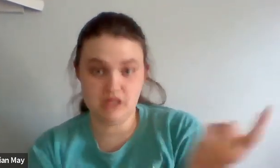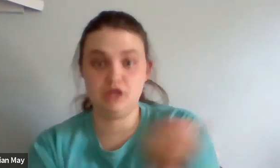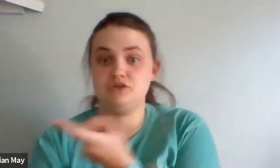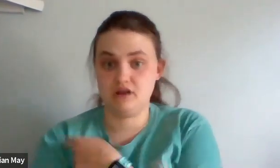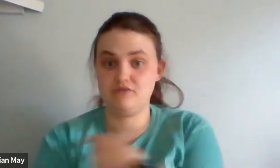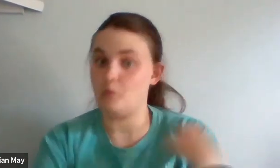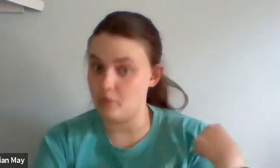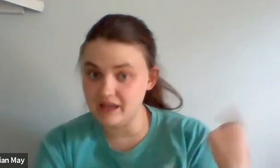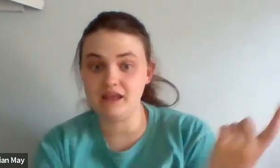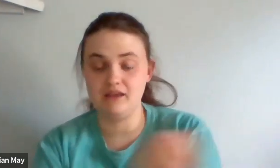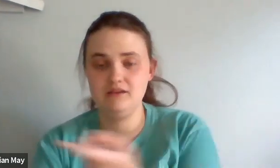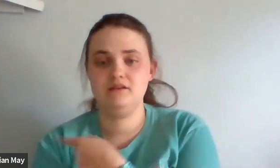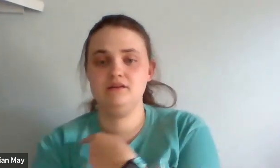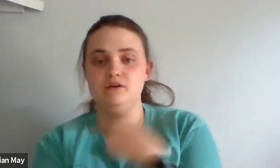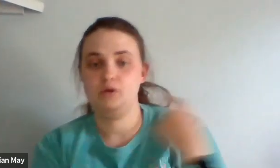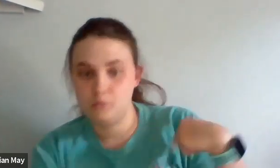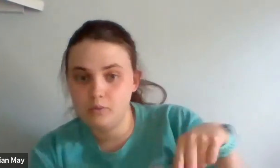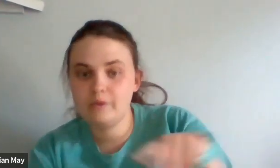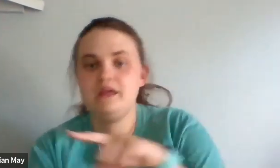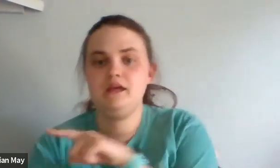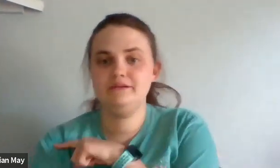including yourself. We